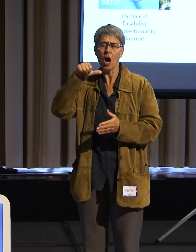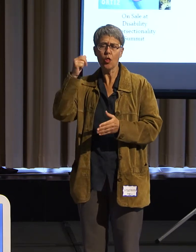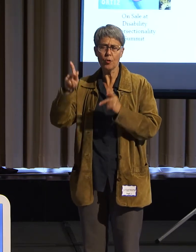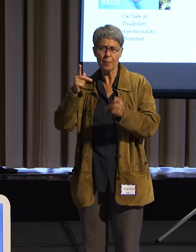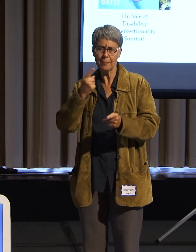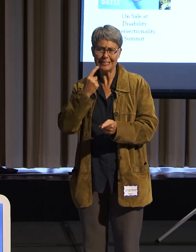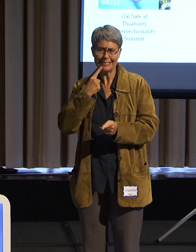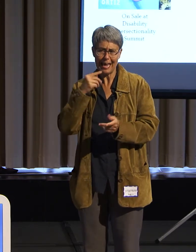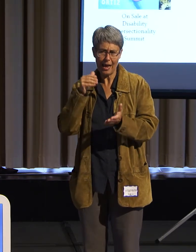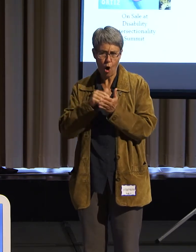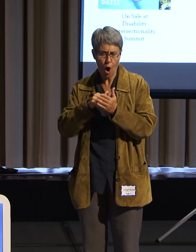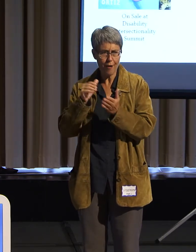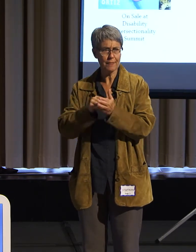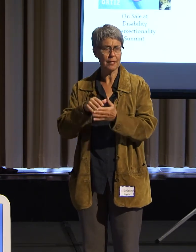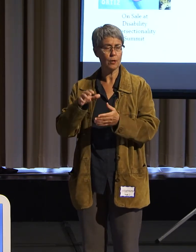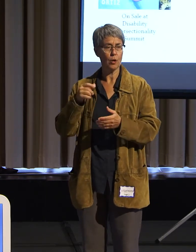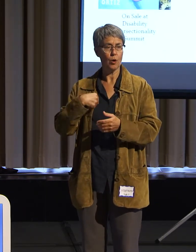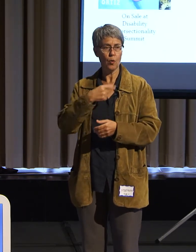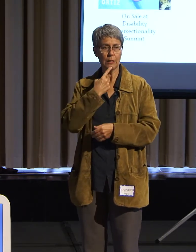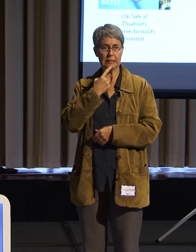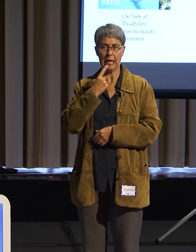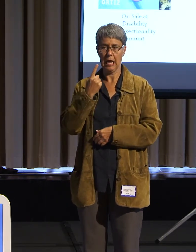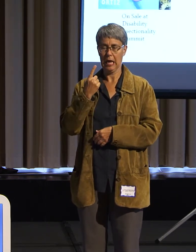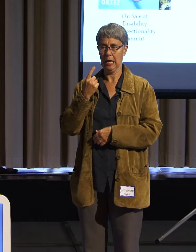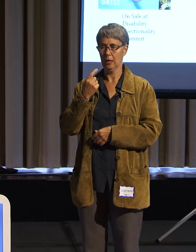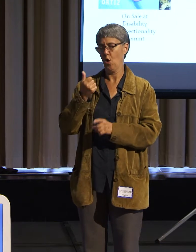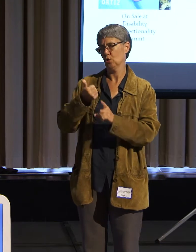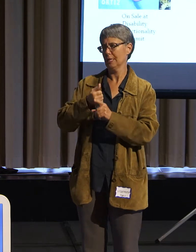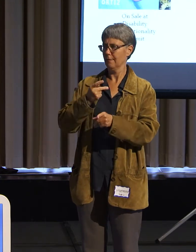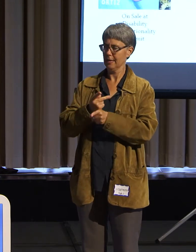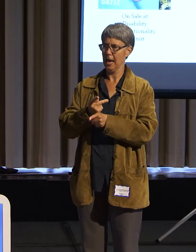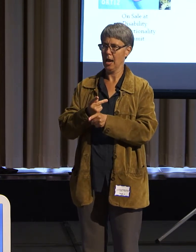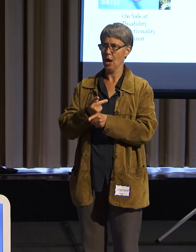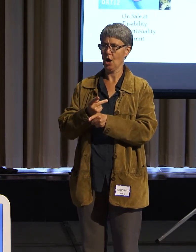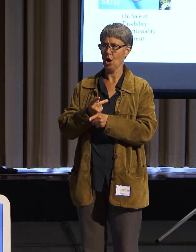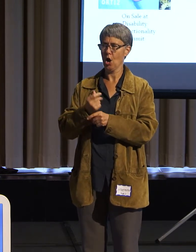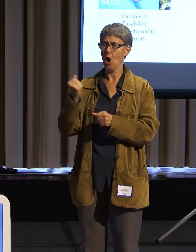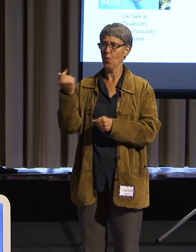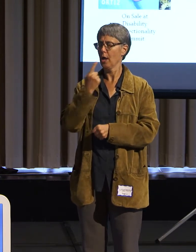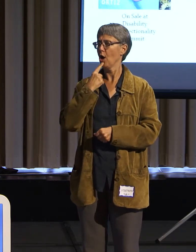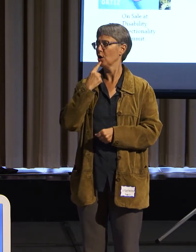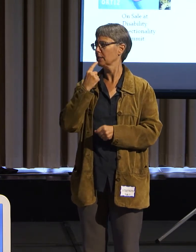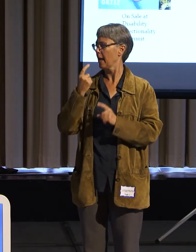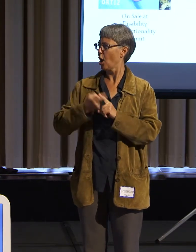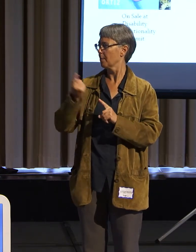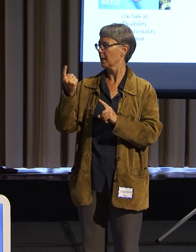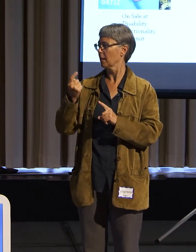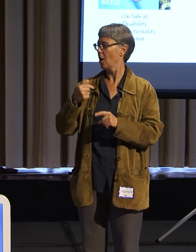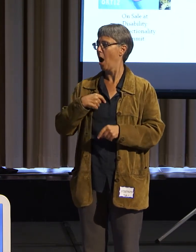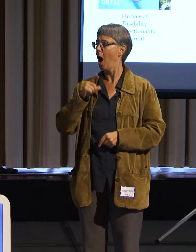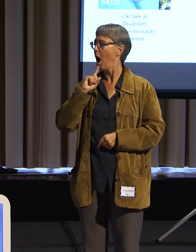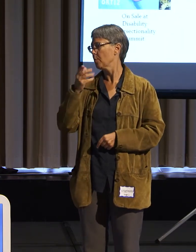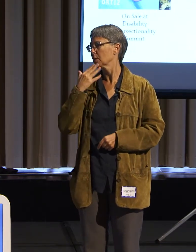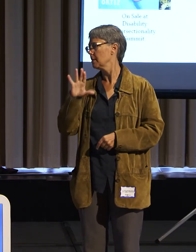this point, and just accepting my own limits too. That's kind of how I come at it.